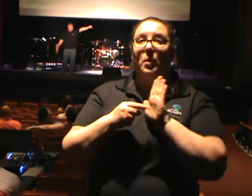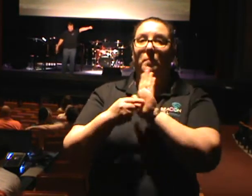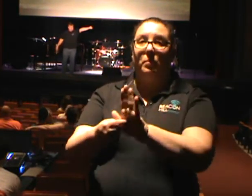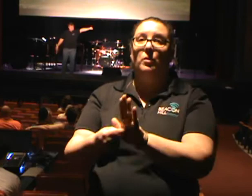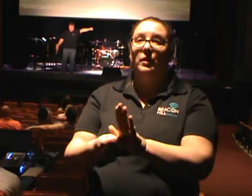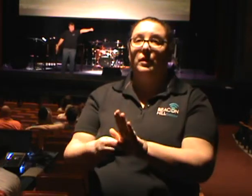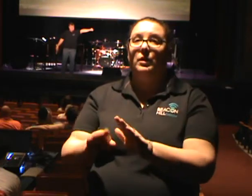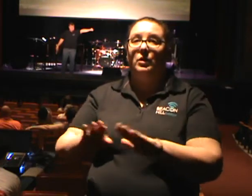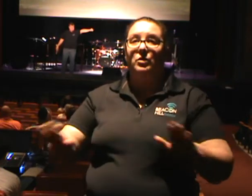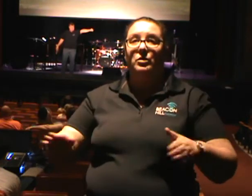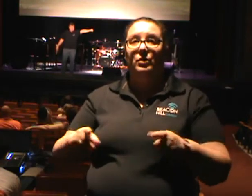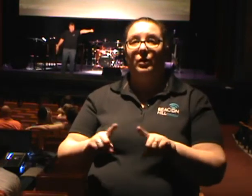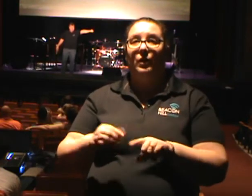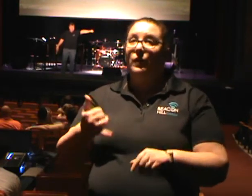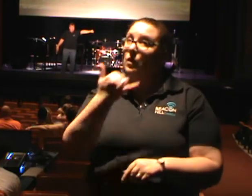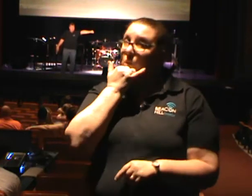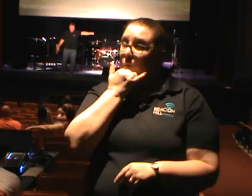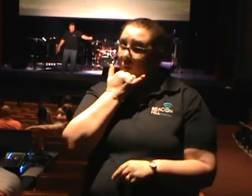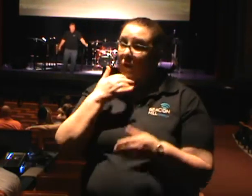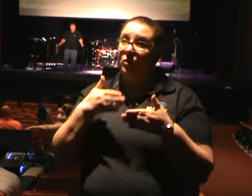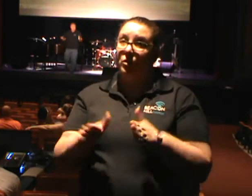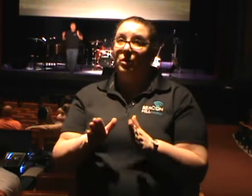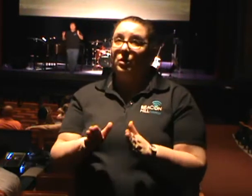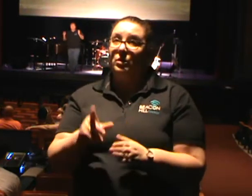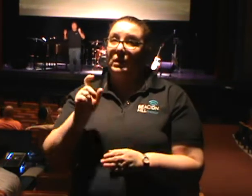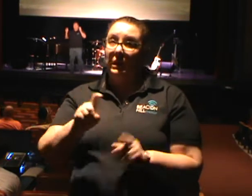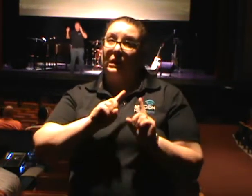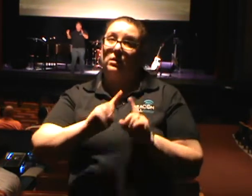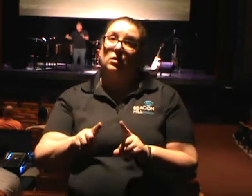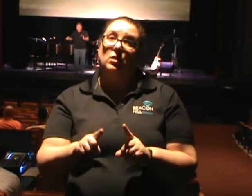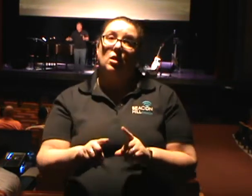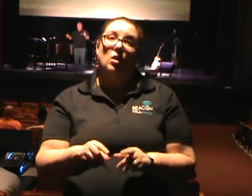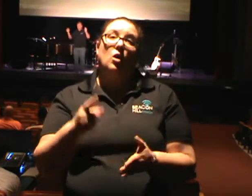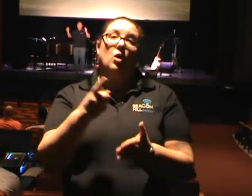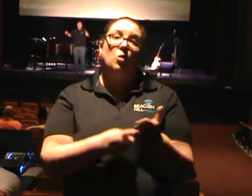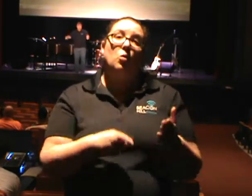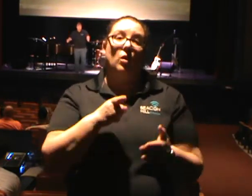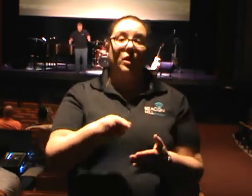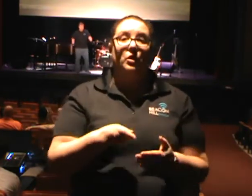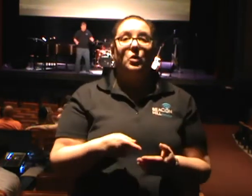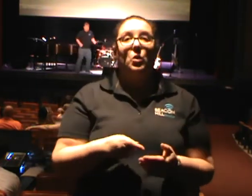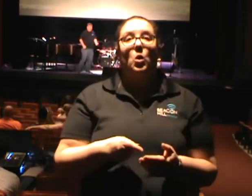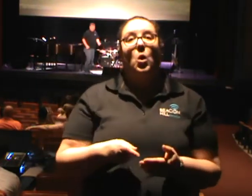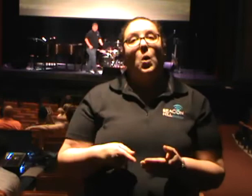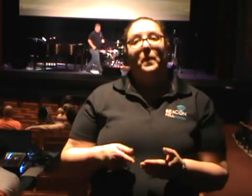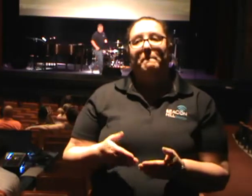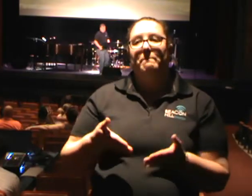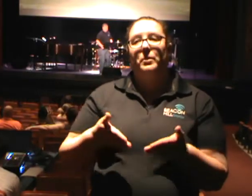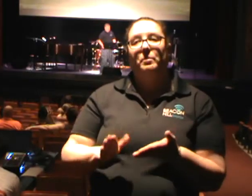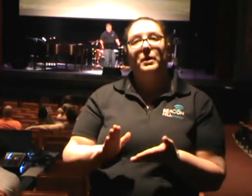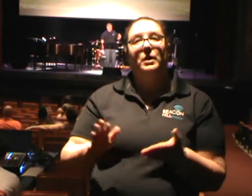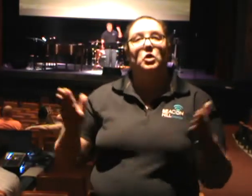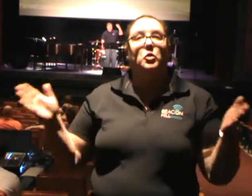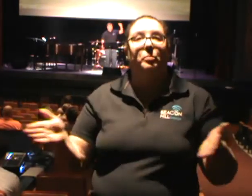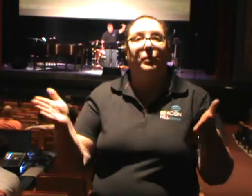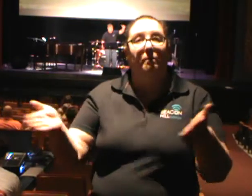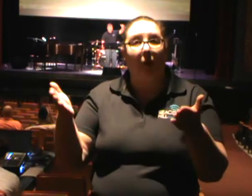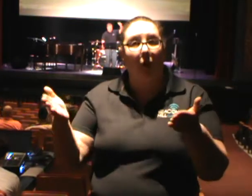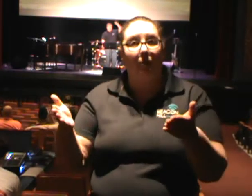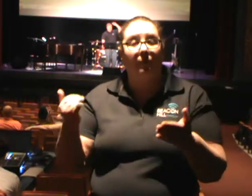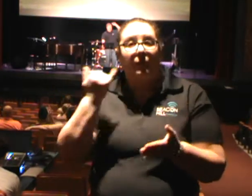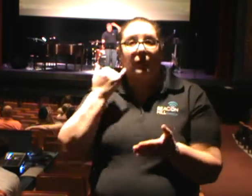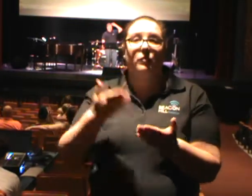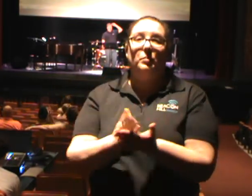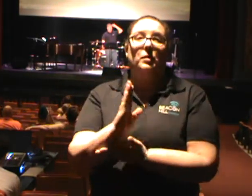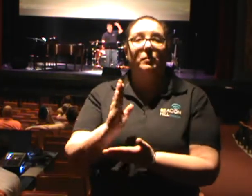children in the opposite direction that they need to be going. Because what you permit, you promote. Do you get me this morning? If you